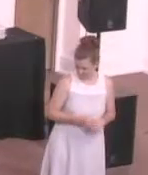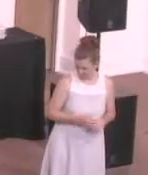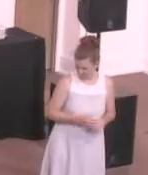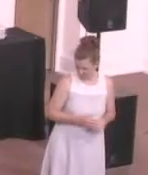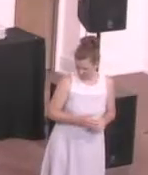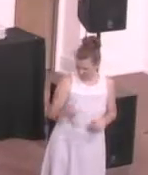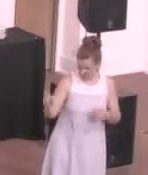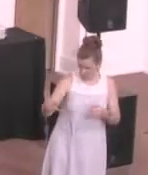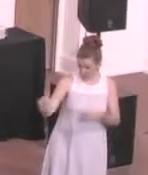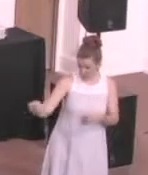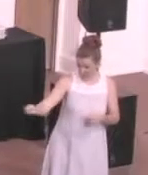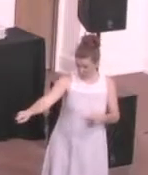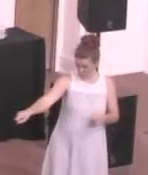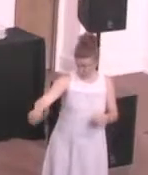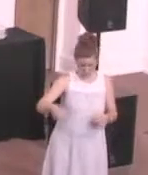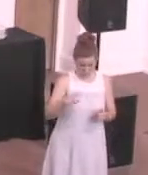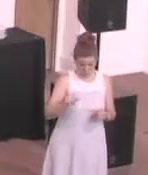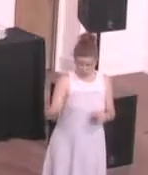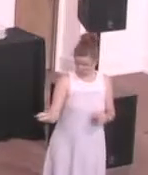you have to go to the bathroom?